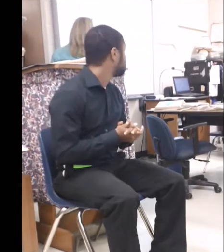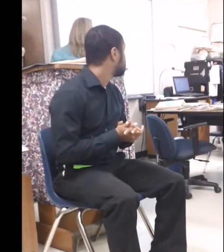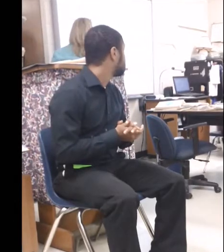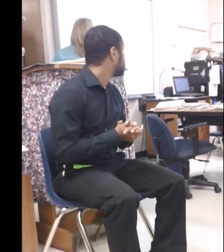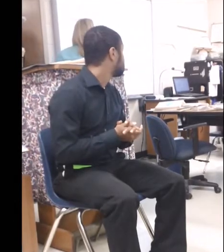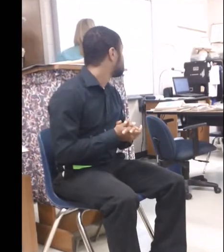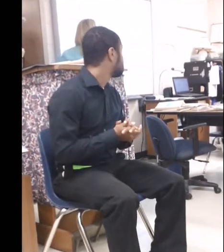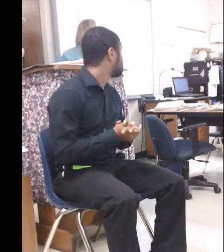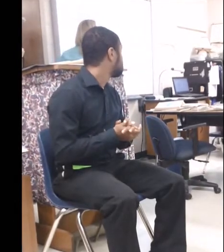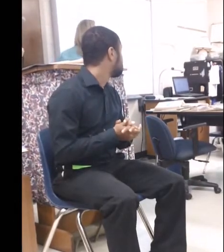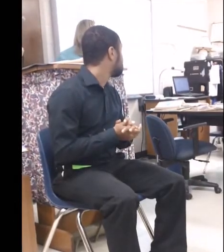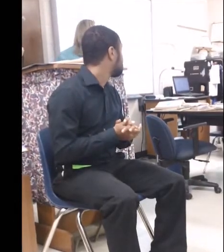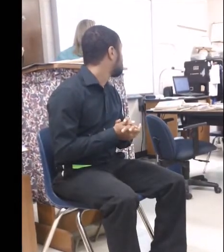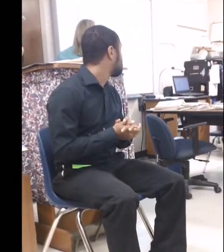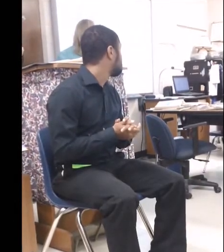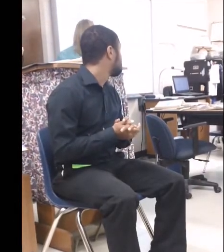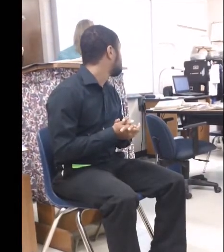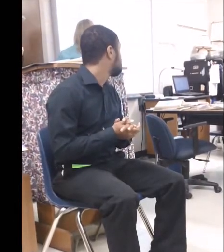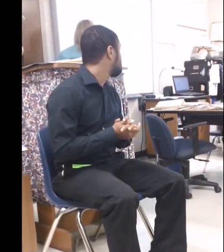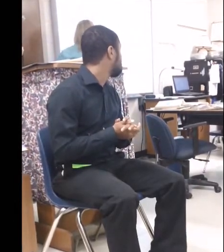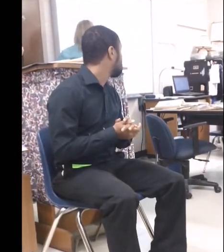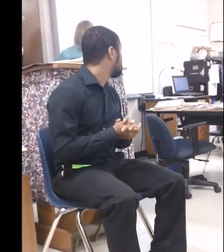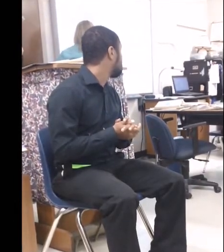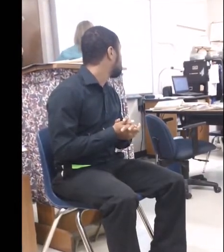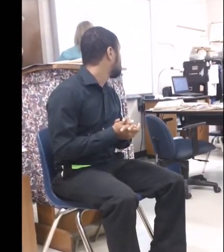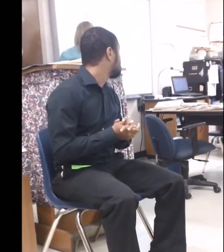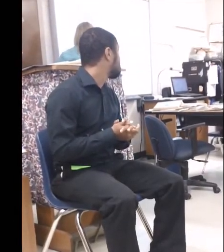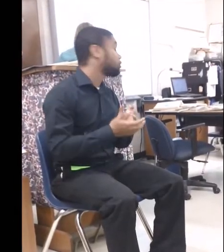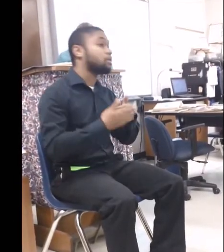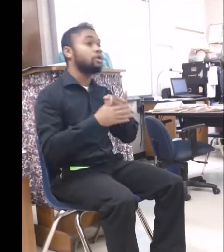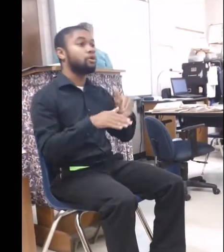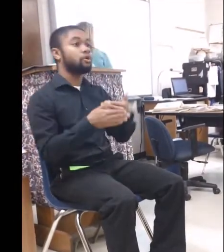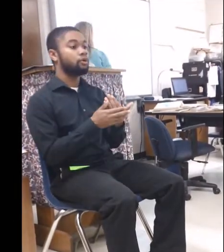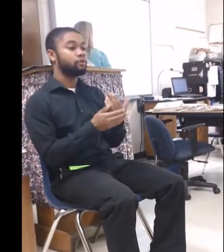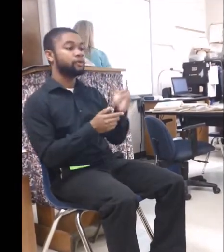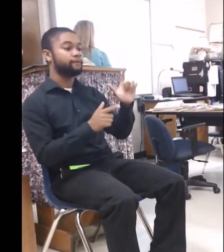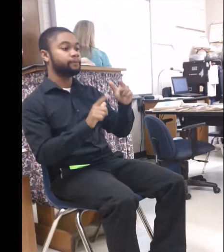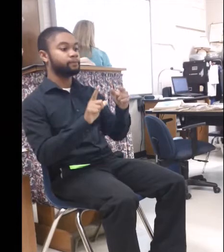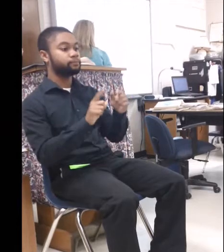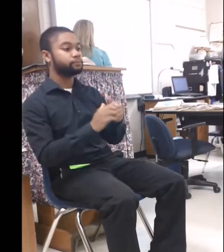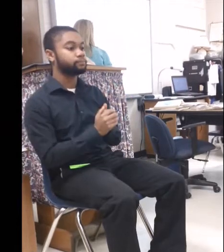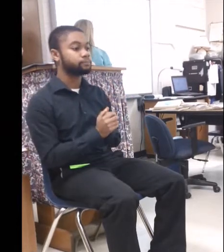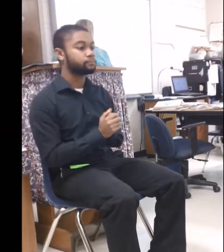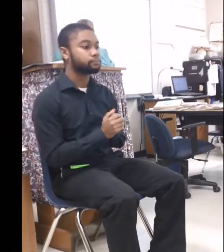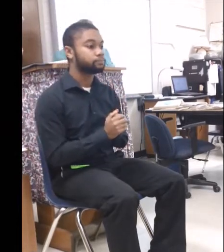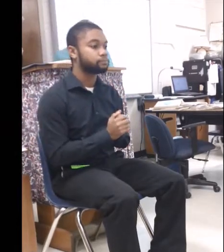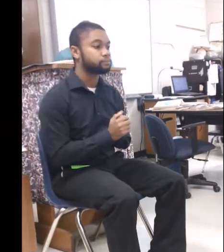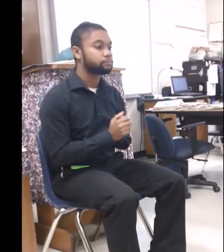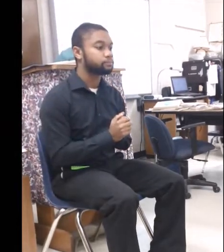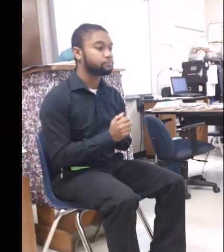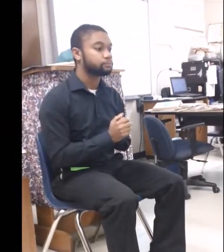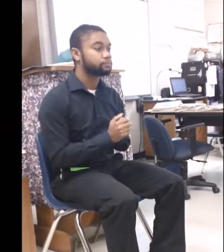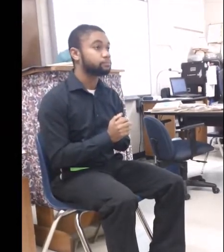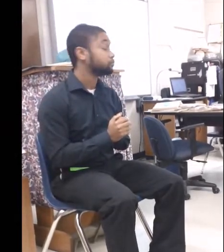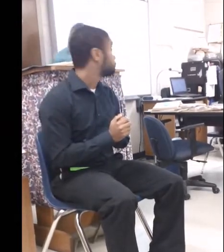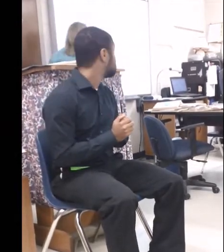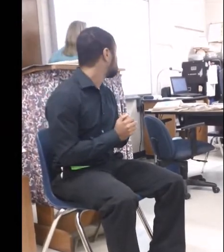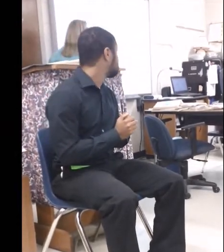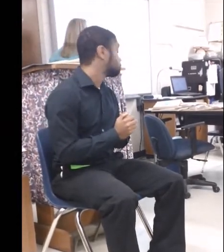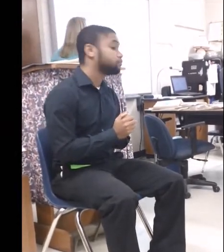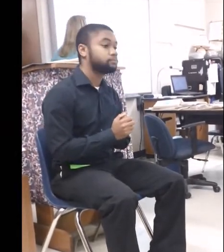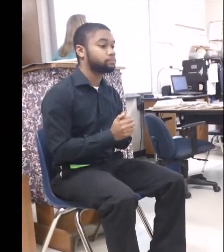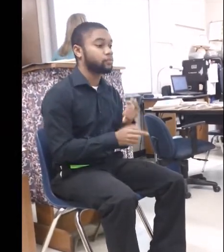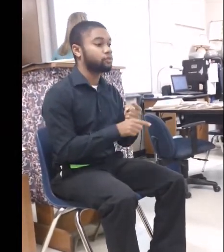All of the variables on the top canceled except the AC and then the B on the